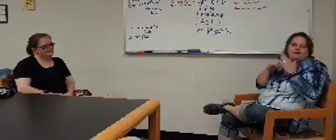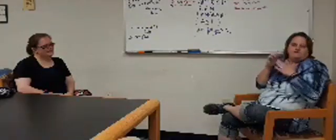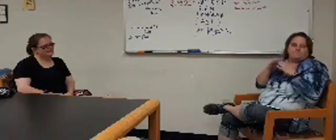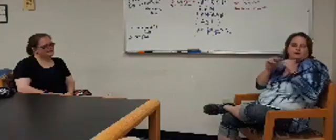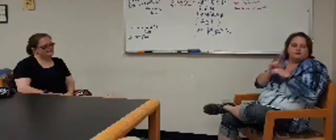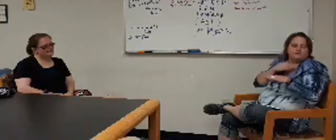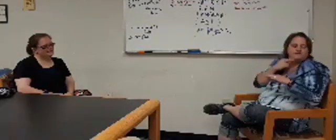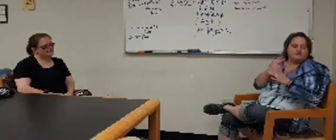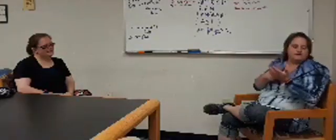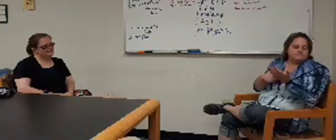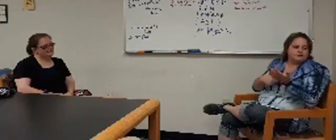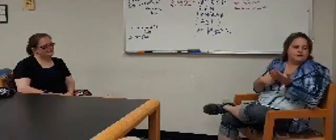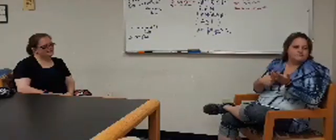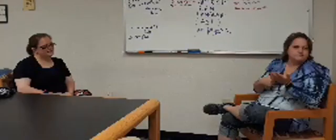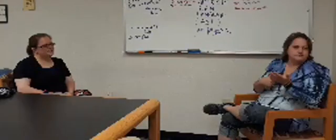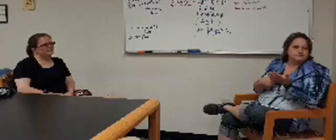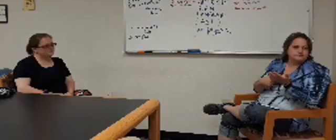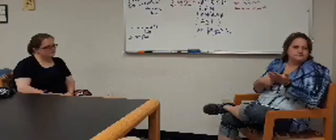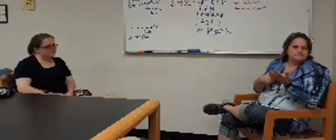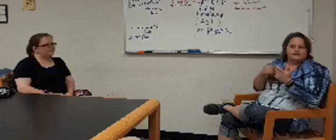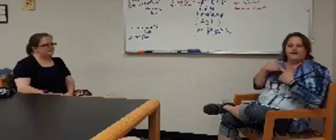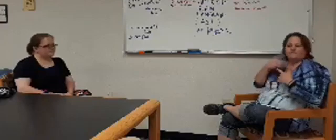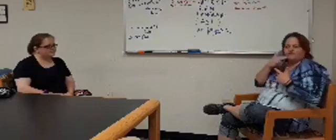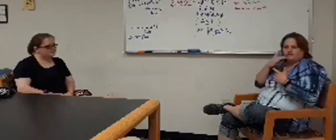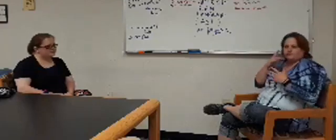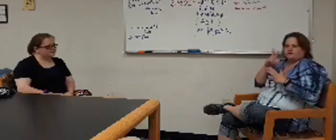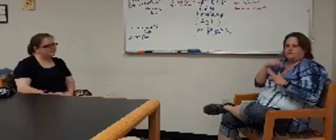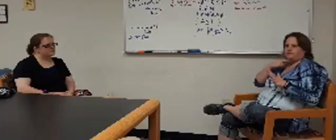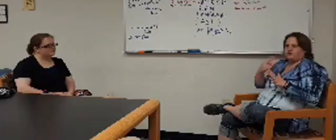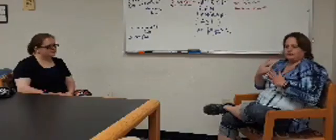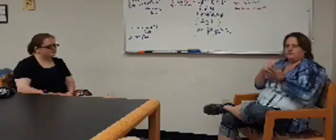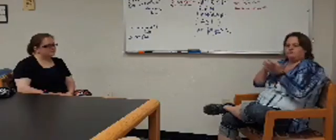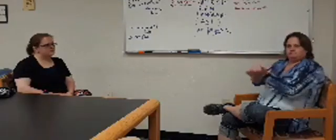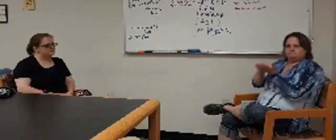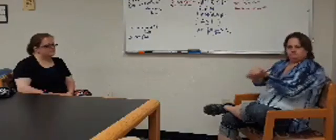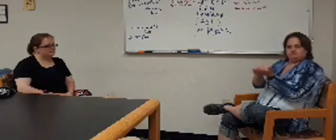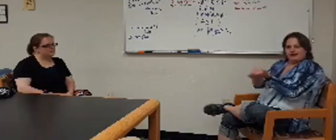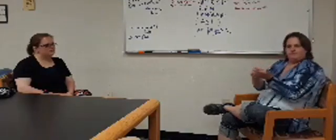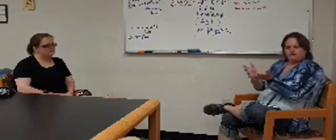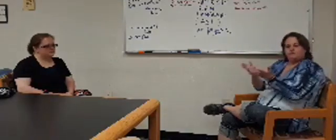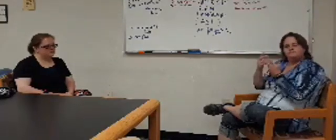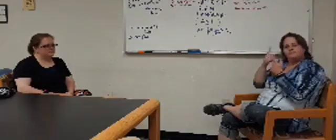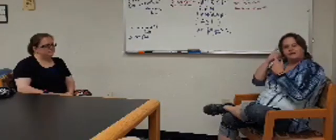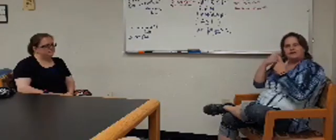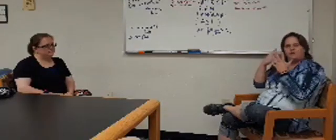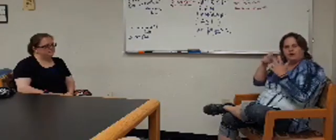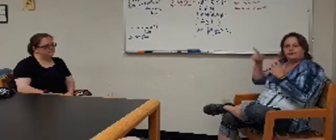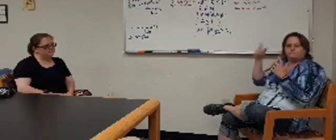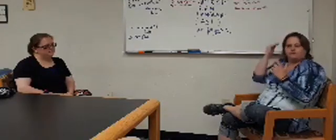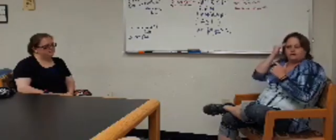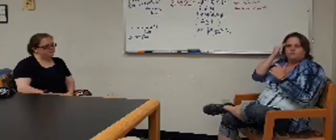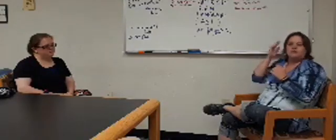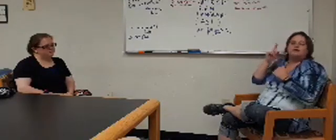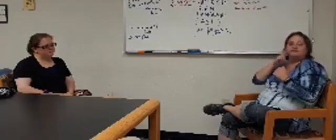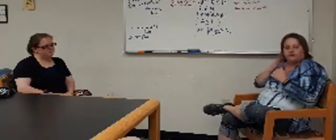uncomfortable using my voice sometimes. Right. Because for no voice. But because I want them to know there are